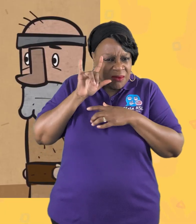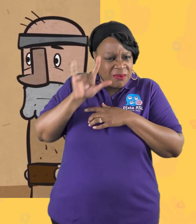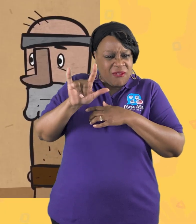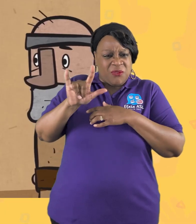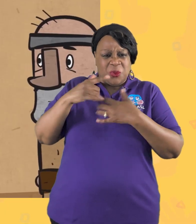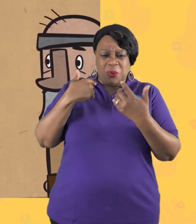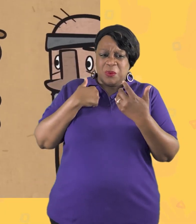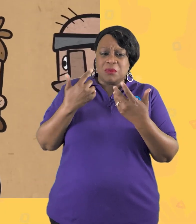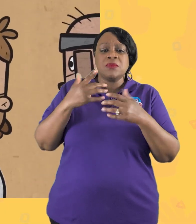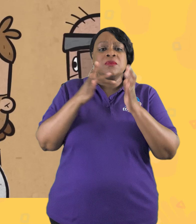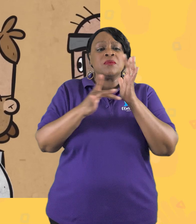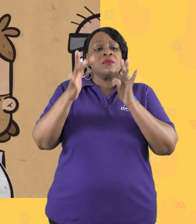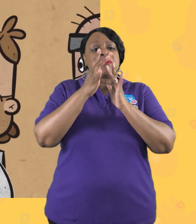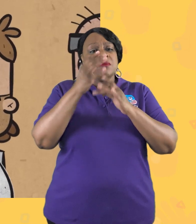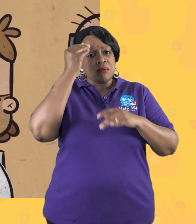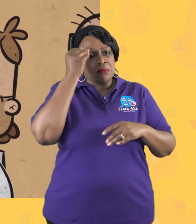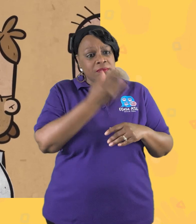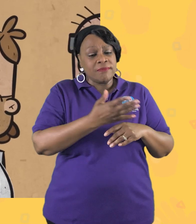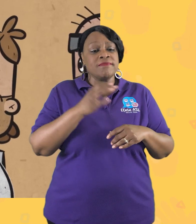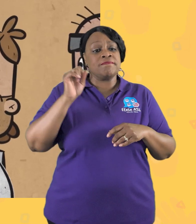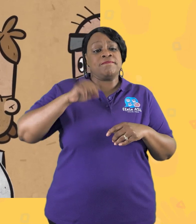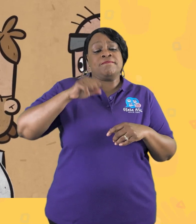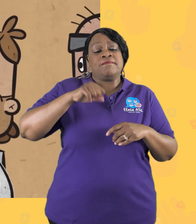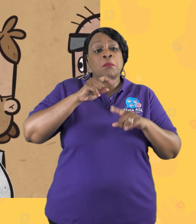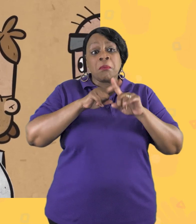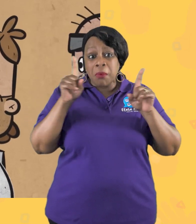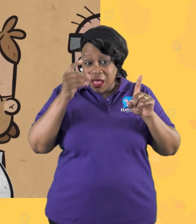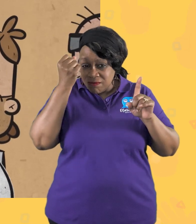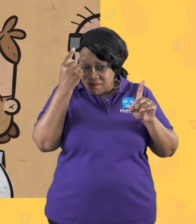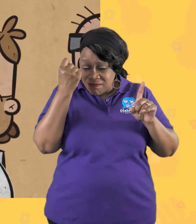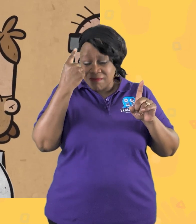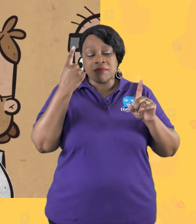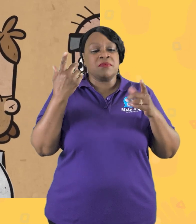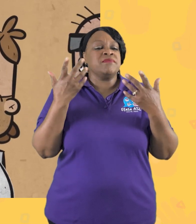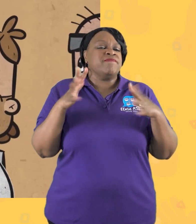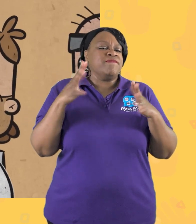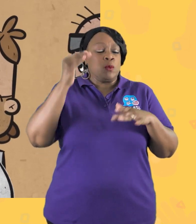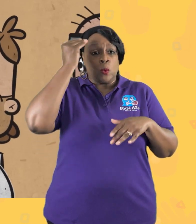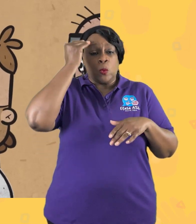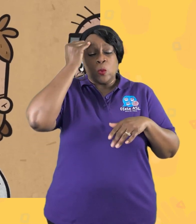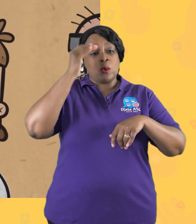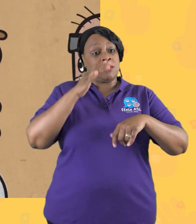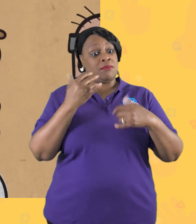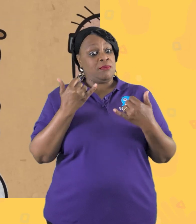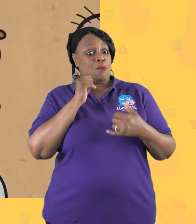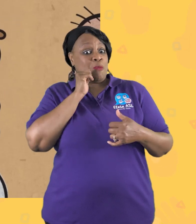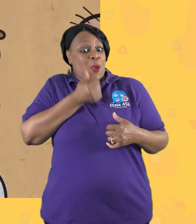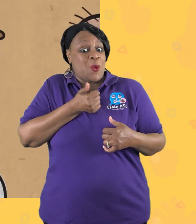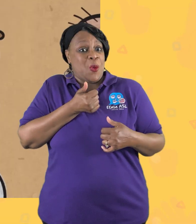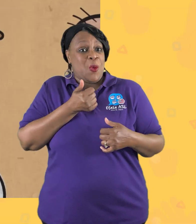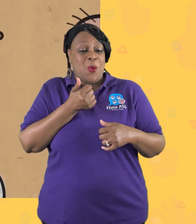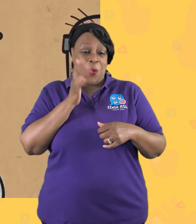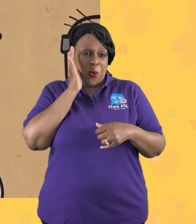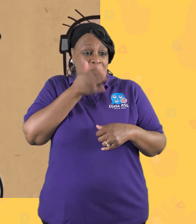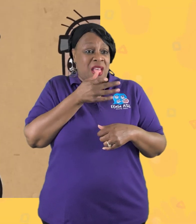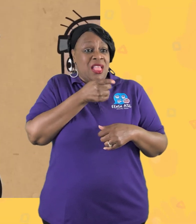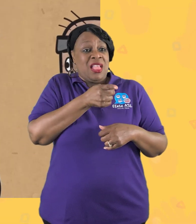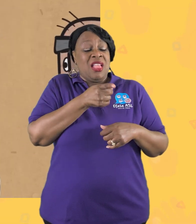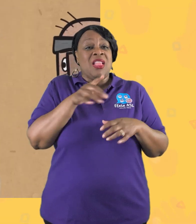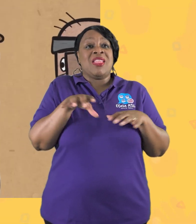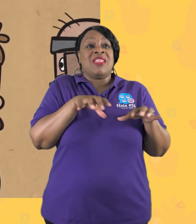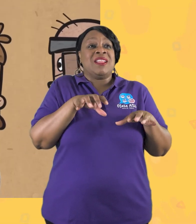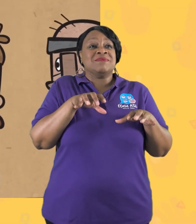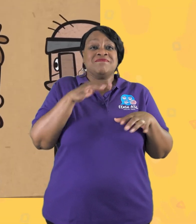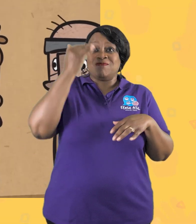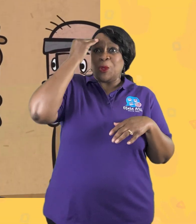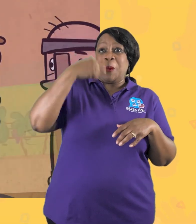Jesus said, "Die for me? Peter, before the rooster crows tomorrow morning, you will deny 3 times that